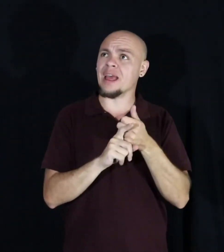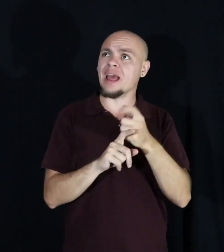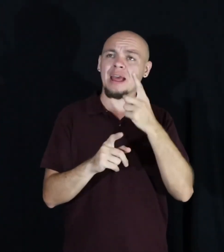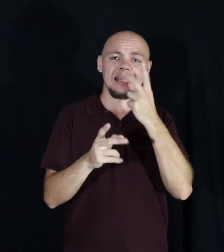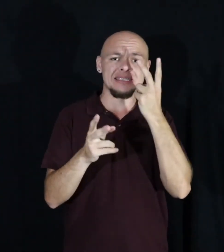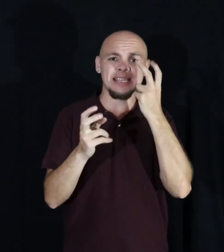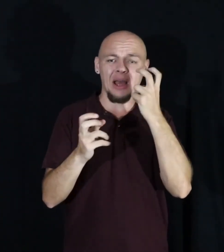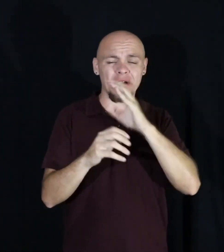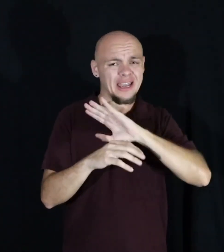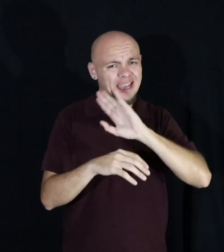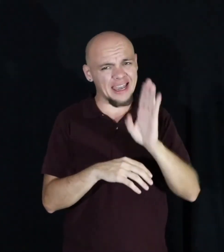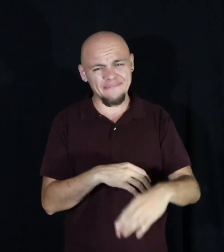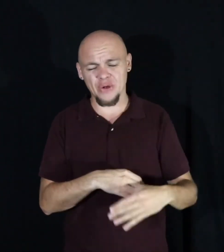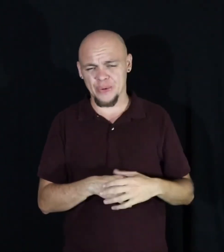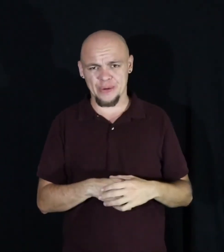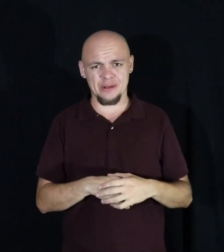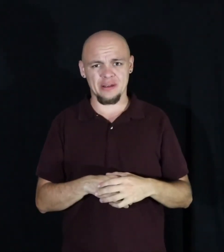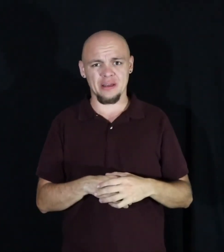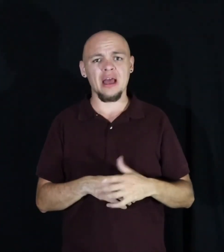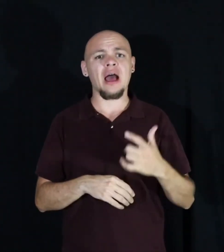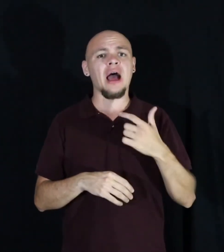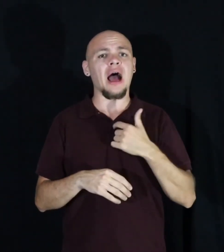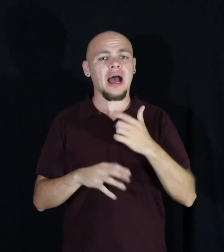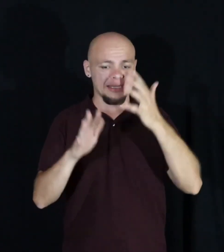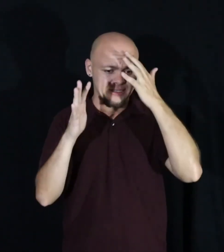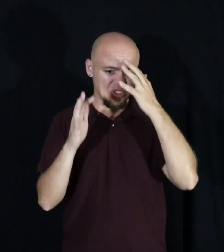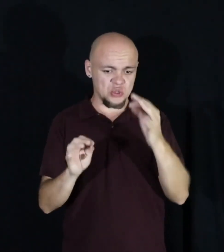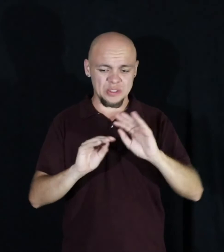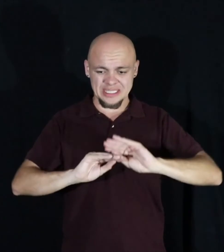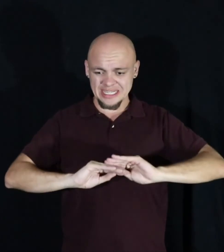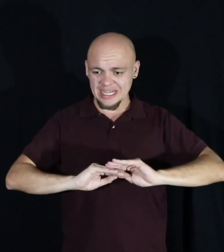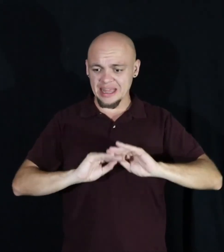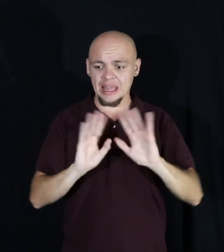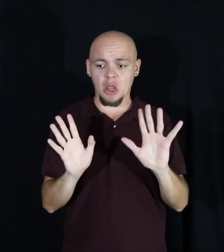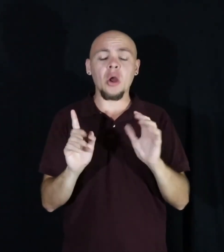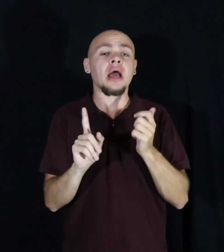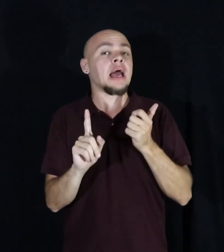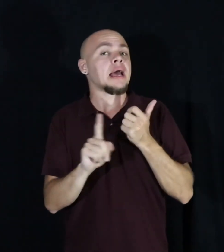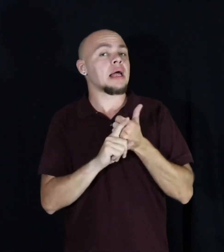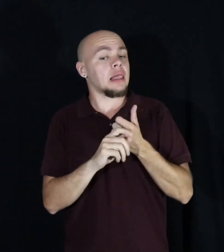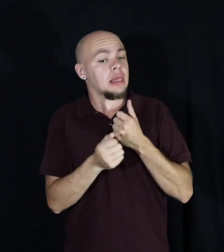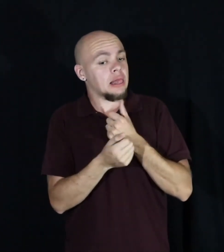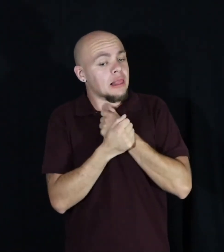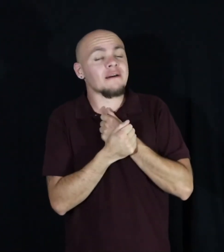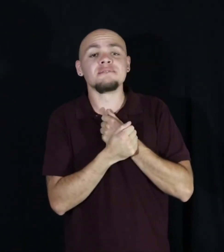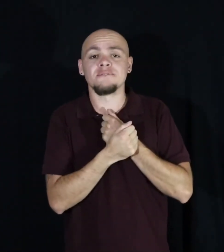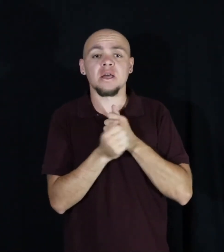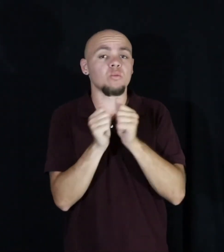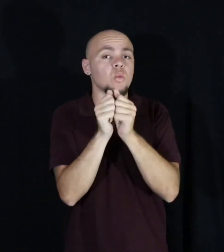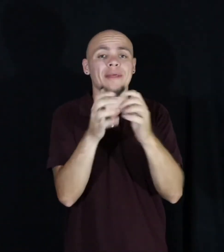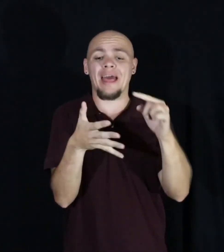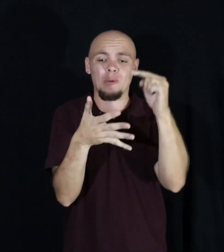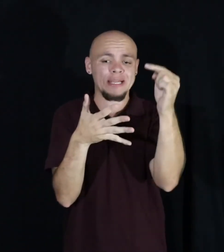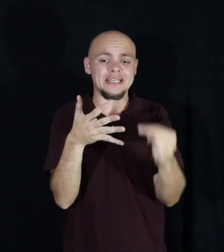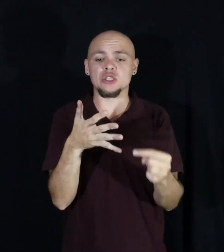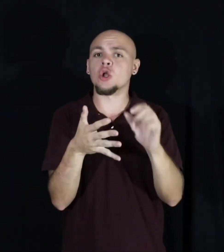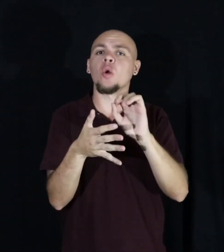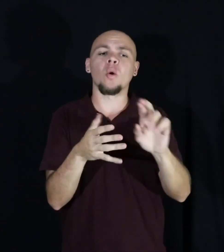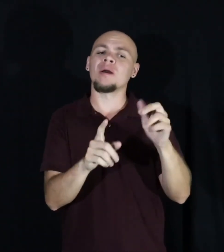I choose the clarity that love is either unconditional or it is not love at